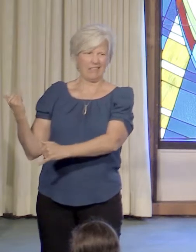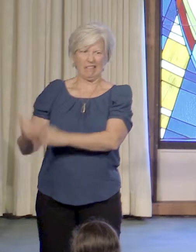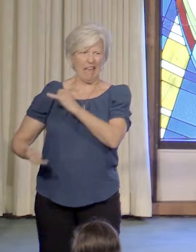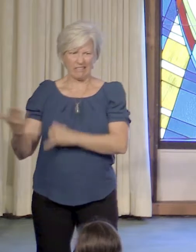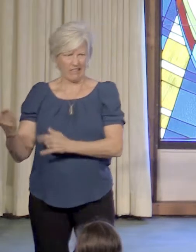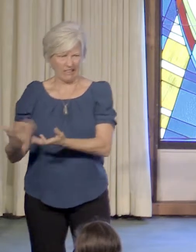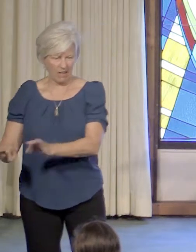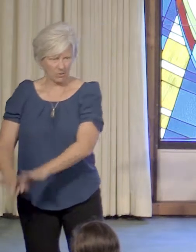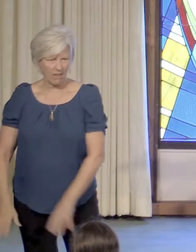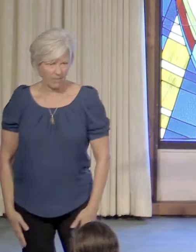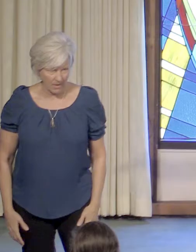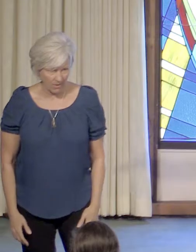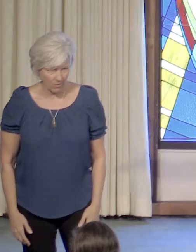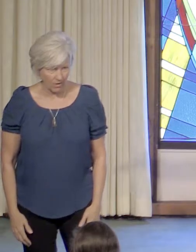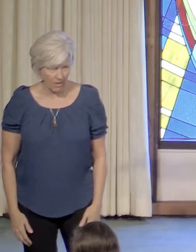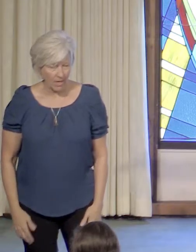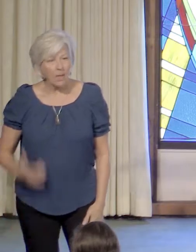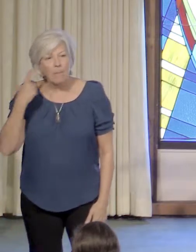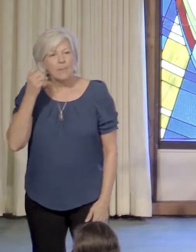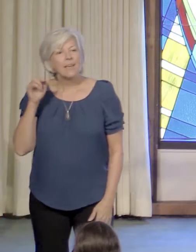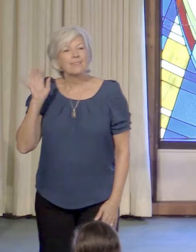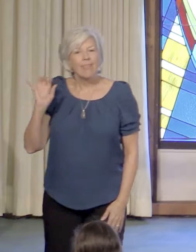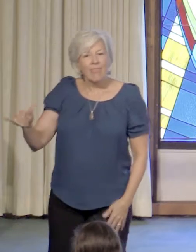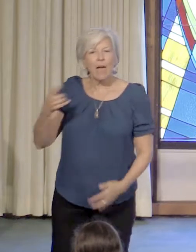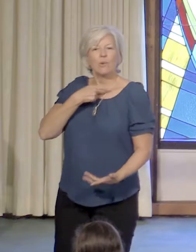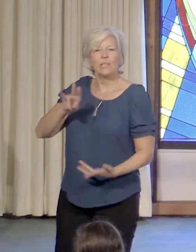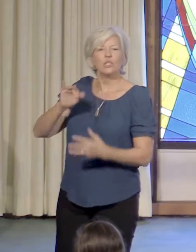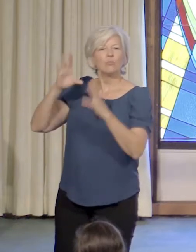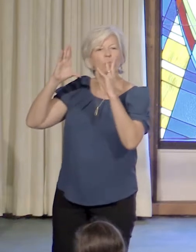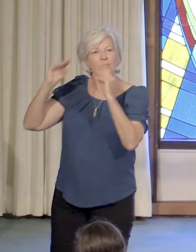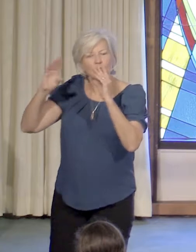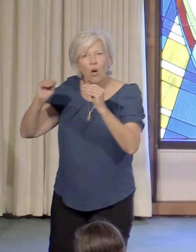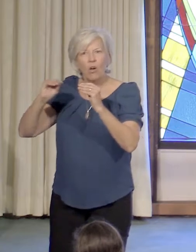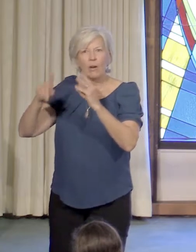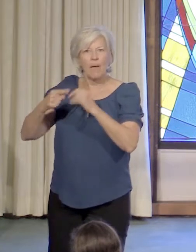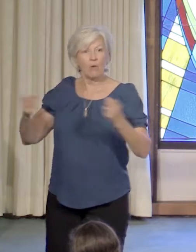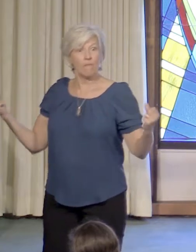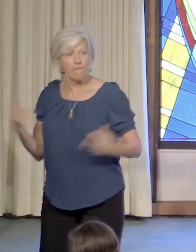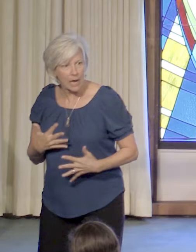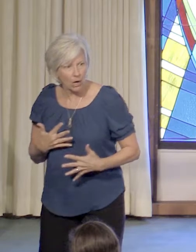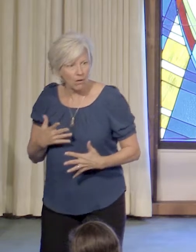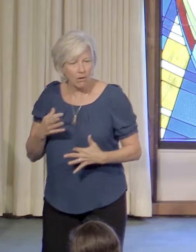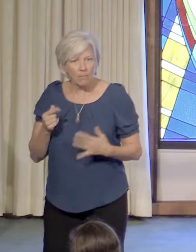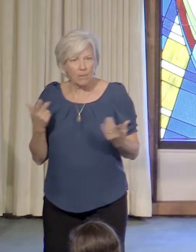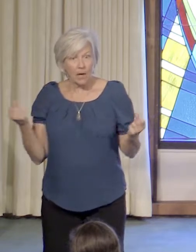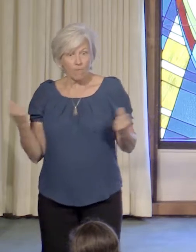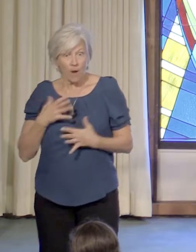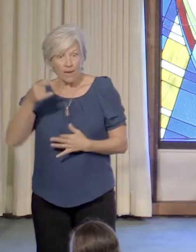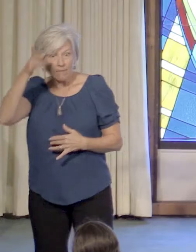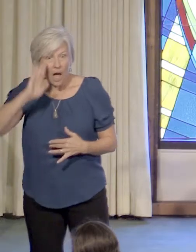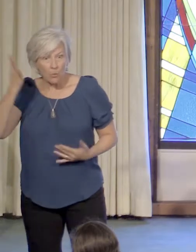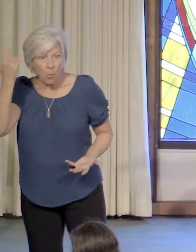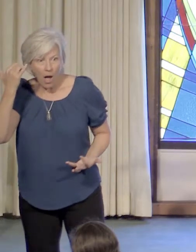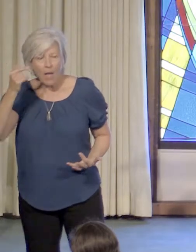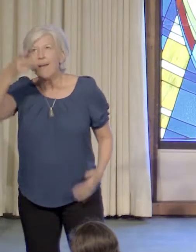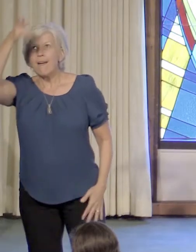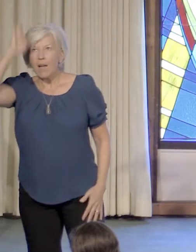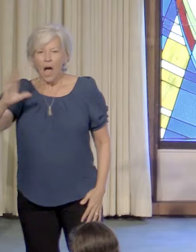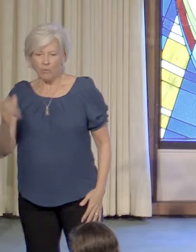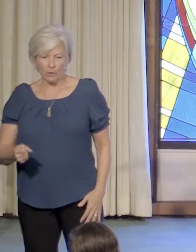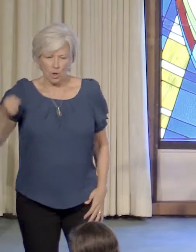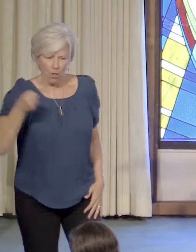because the religion they were taught was based on fear. You had to be afraid of God because, you know, God was going to throw you in a fiery